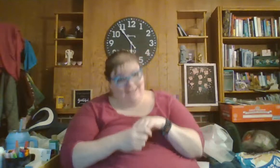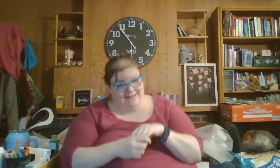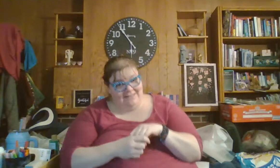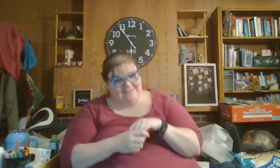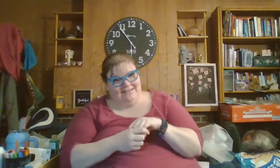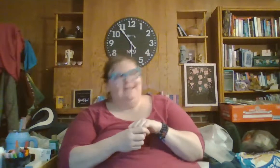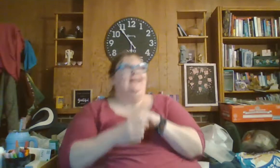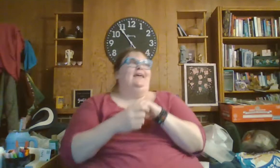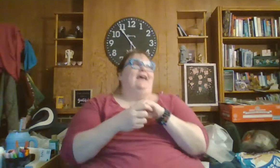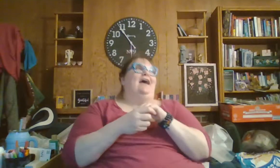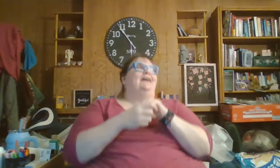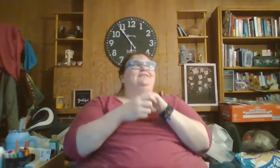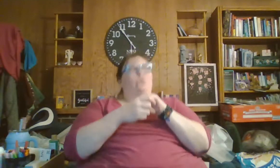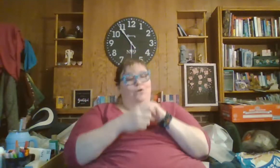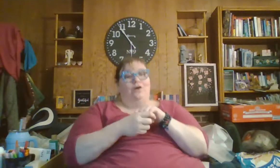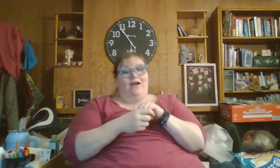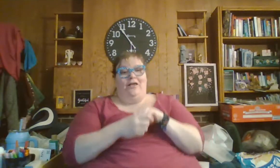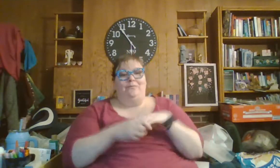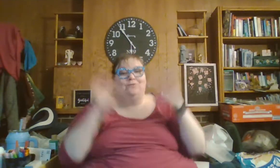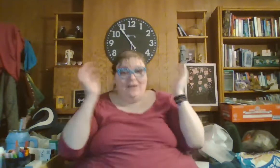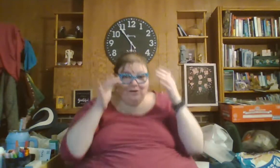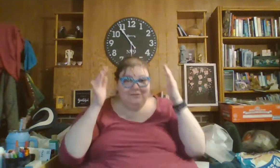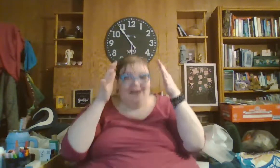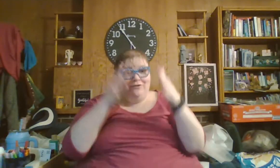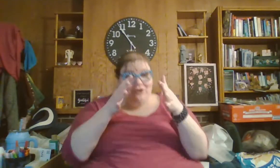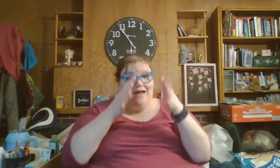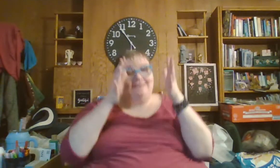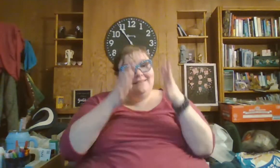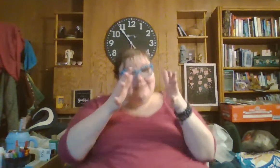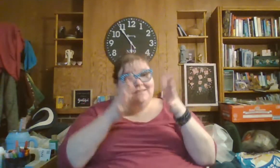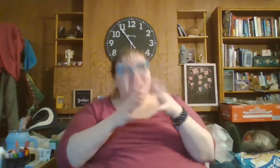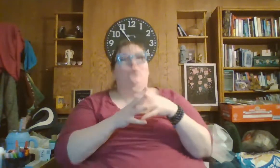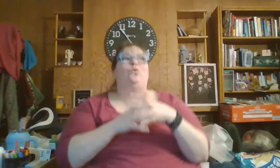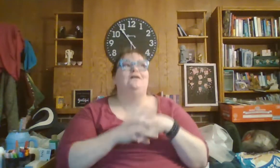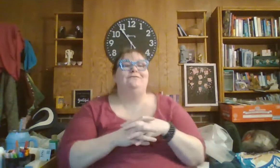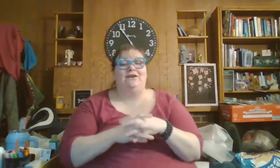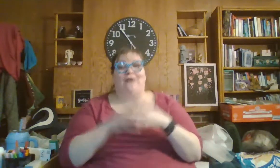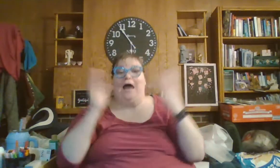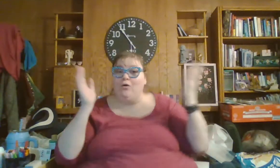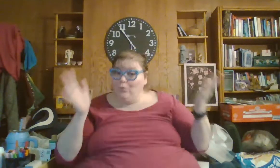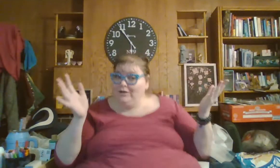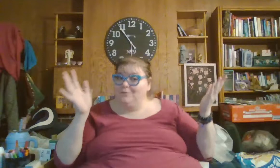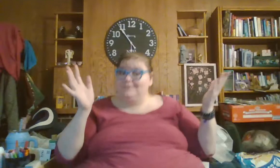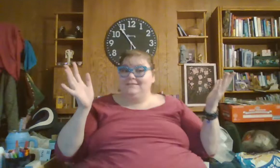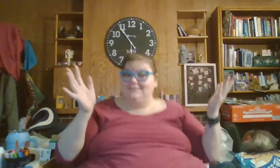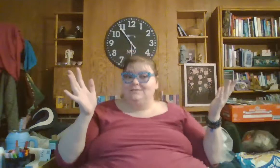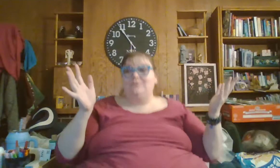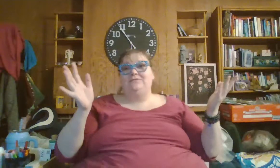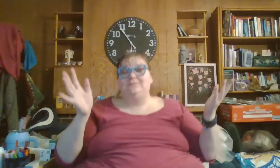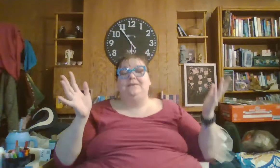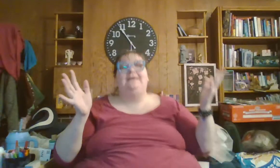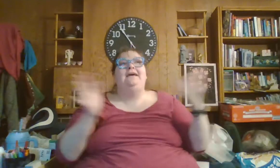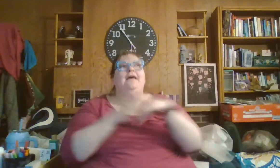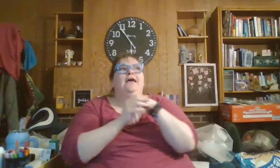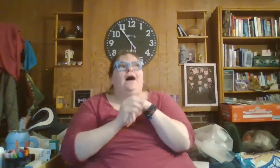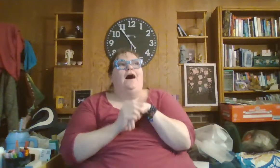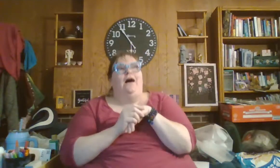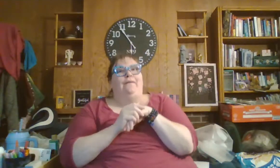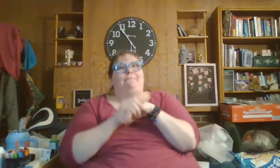it and or help you narrow down your ideas or figure out what your business is supposed to be, Meg